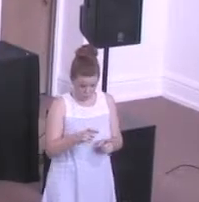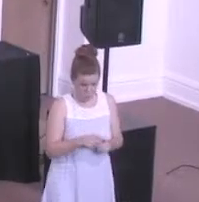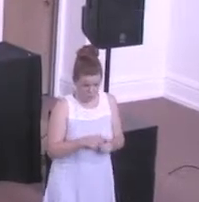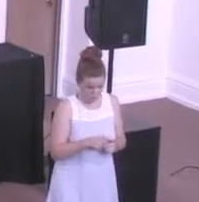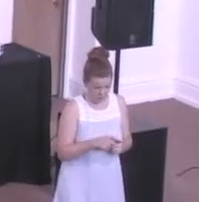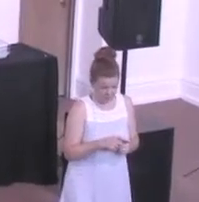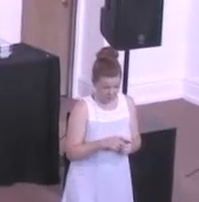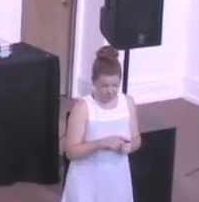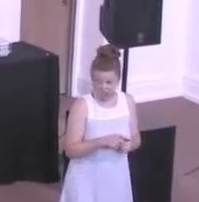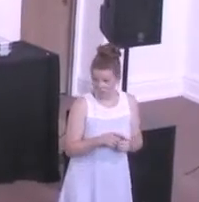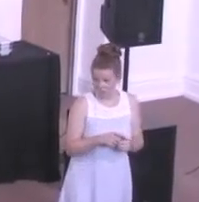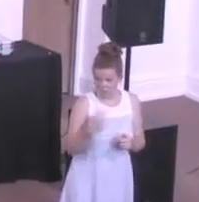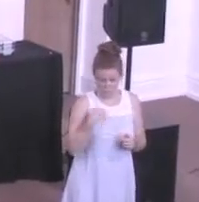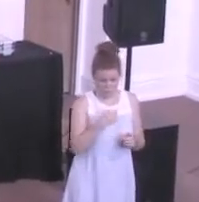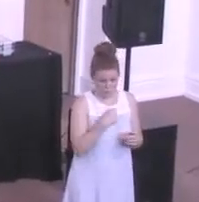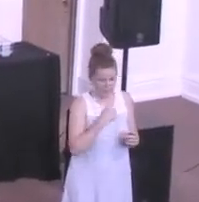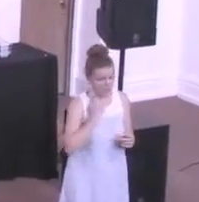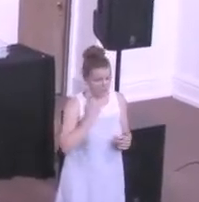And so,